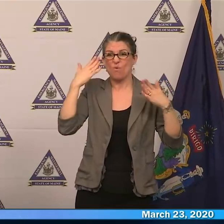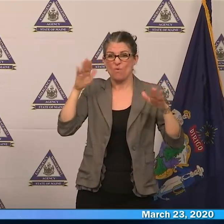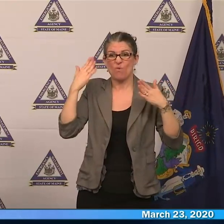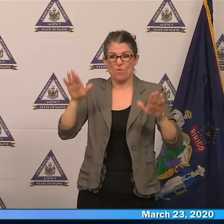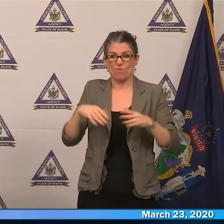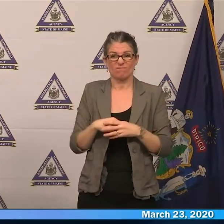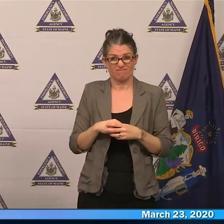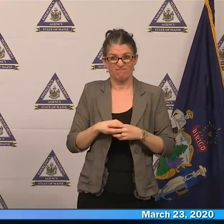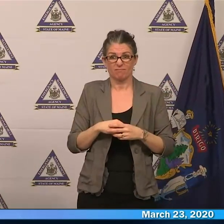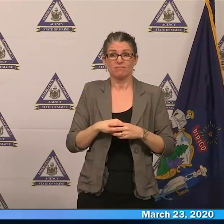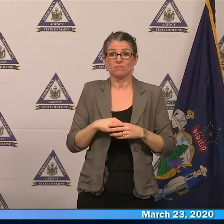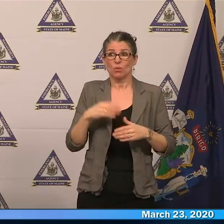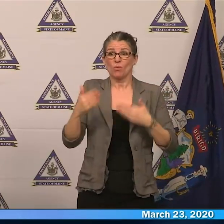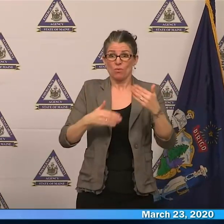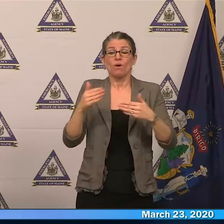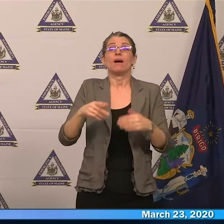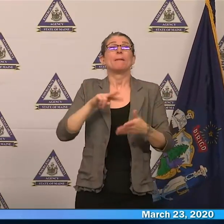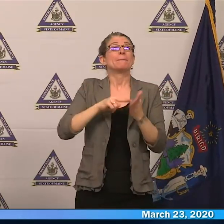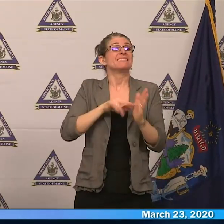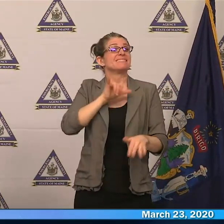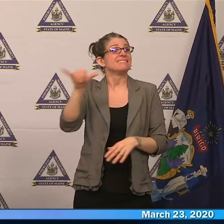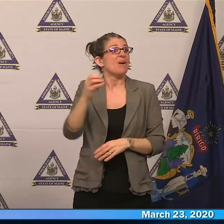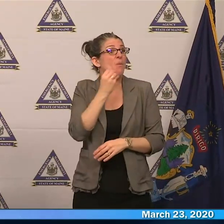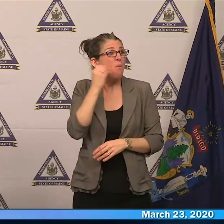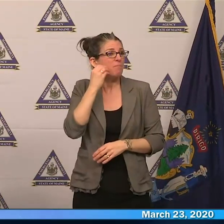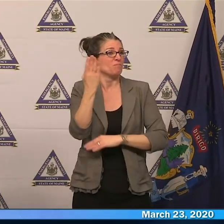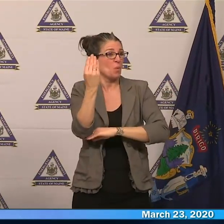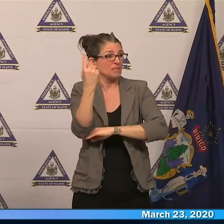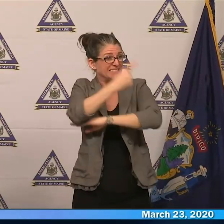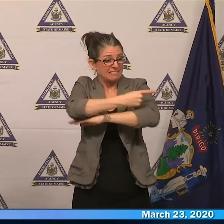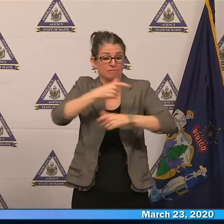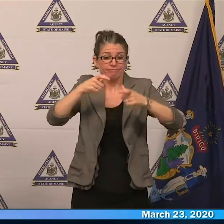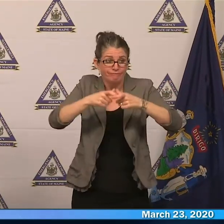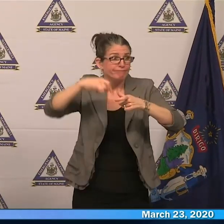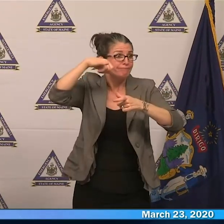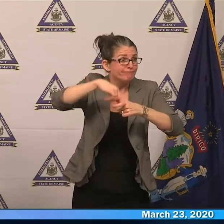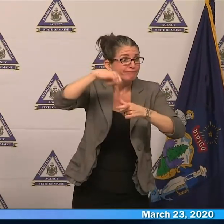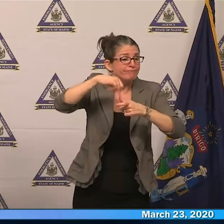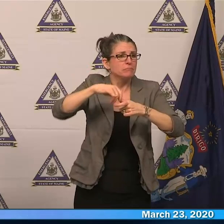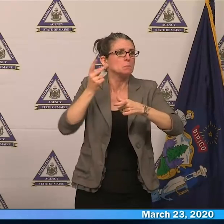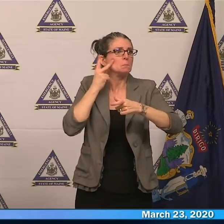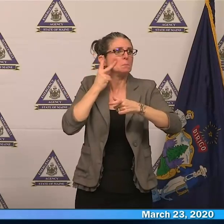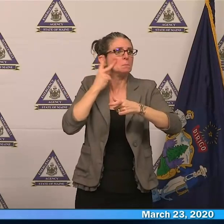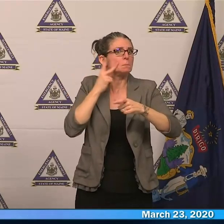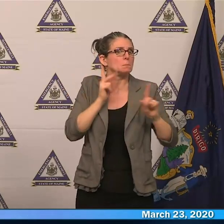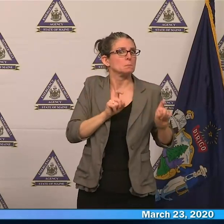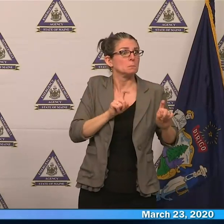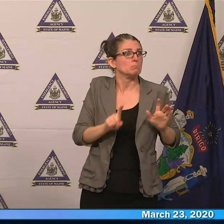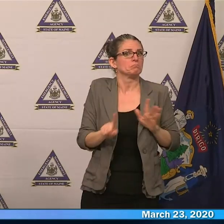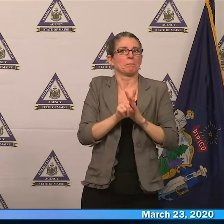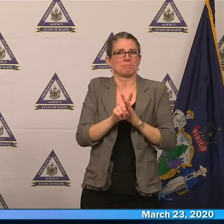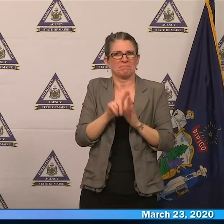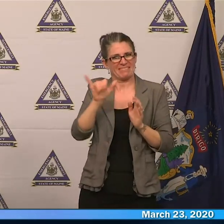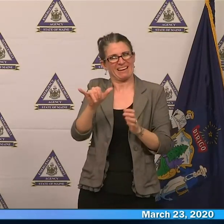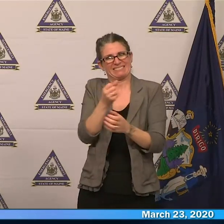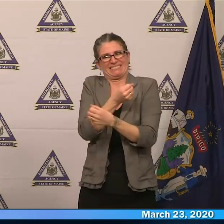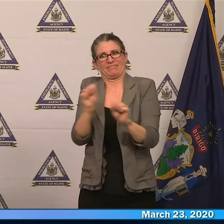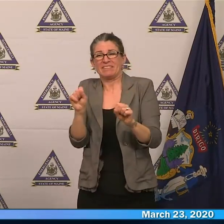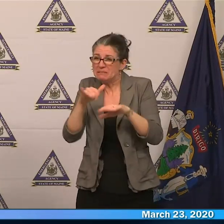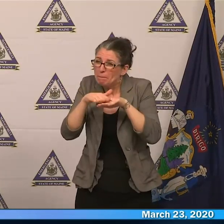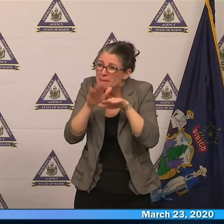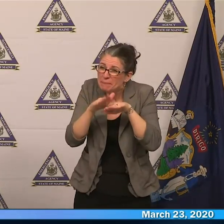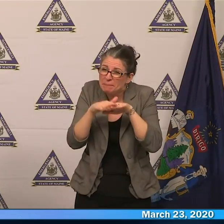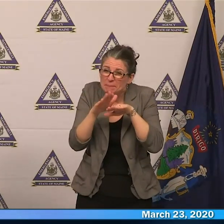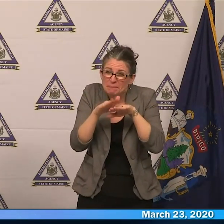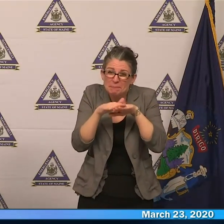16 days, according to some new studies. So at a minimum, the first possible period at which we might really be able to